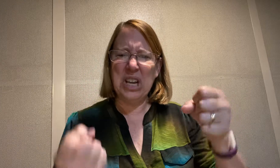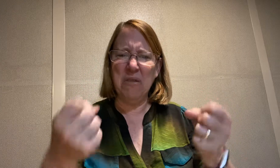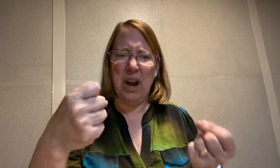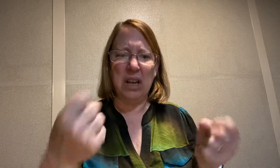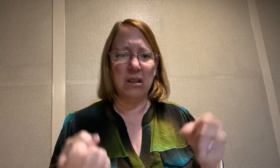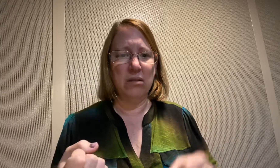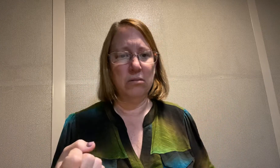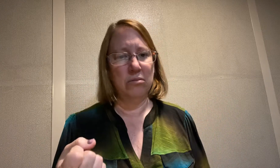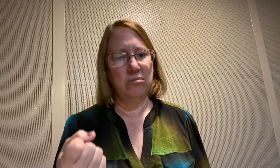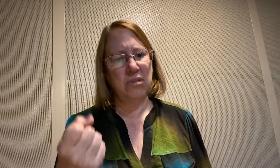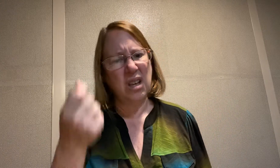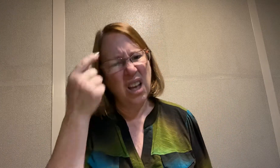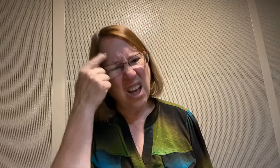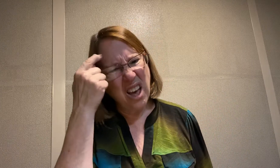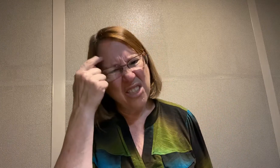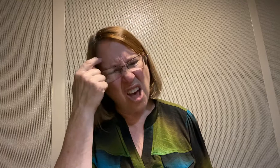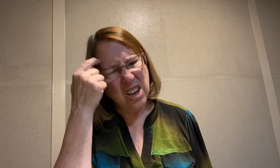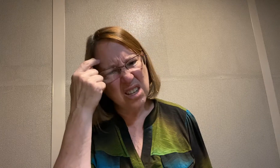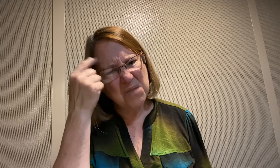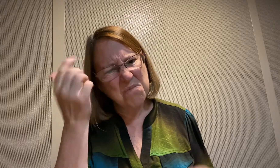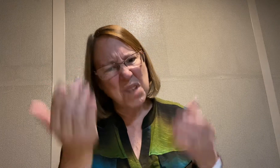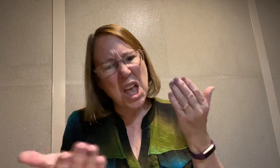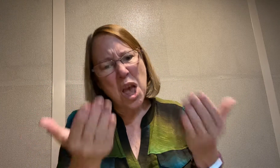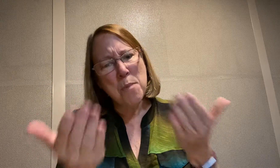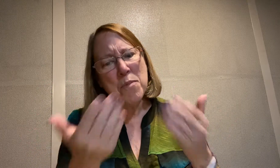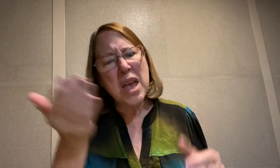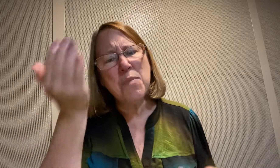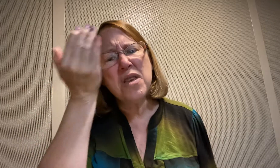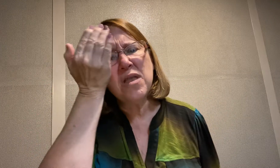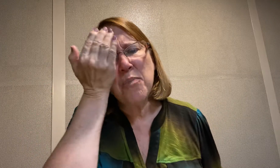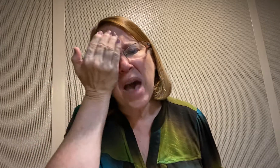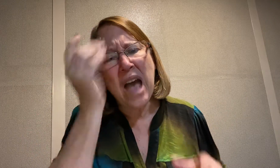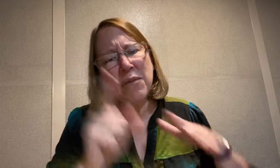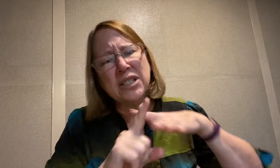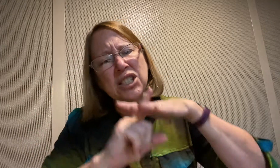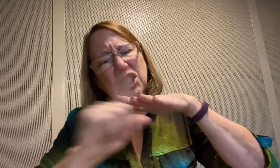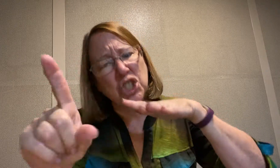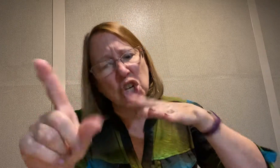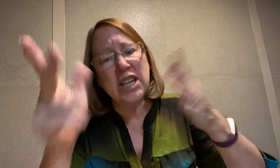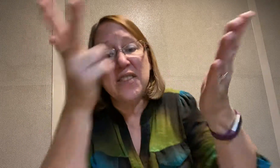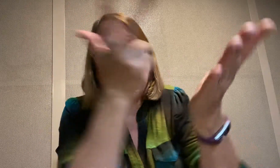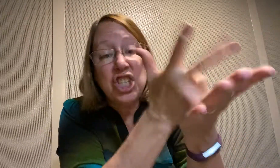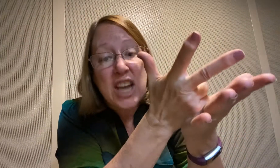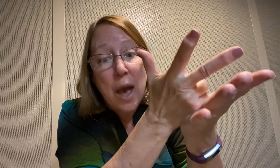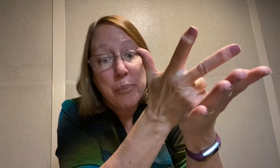steering. I thought, maybe the pirates deserted the ship.